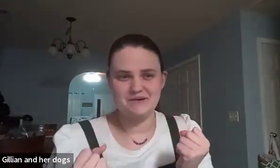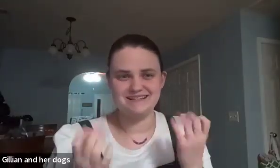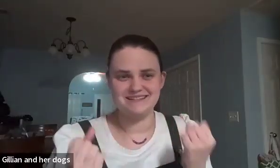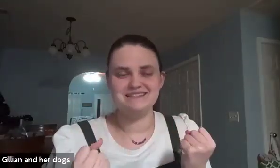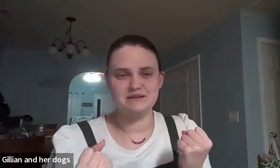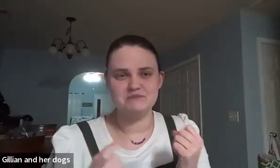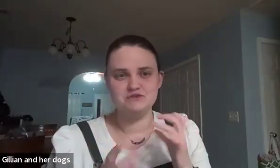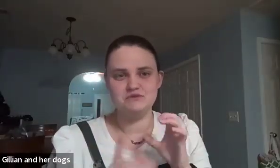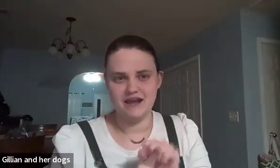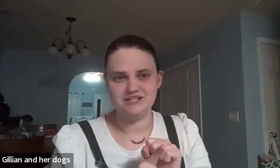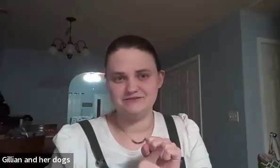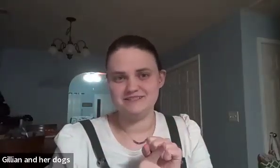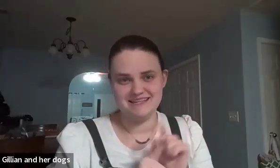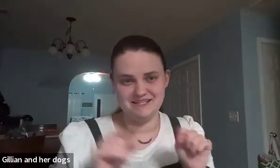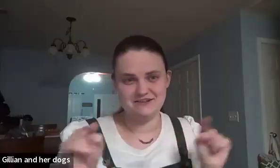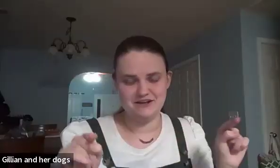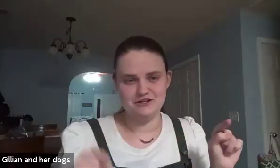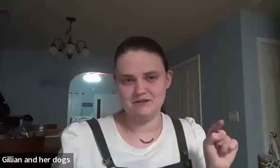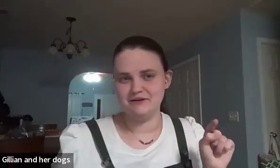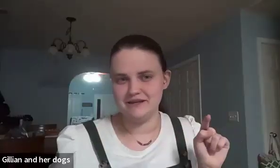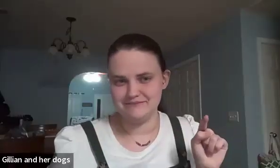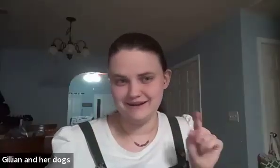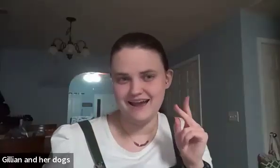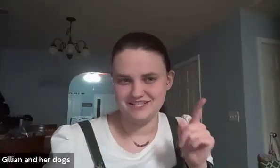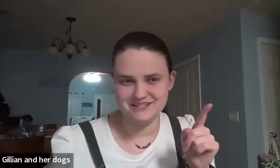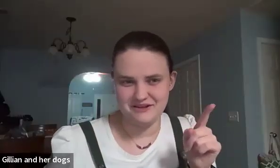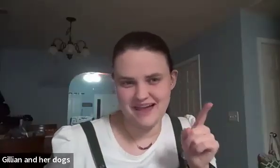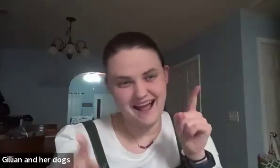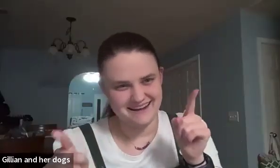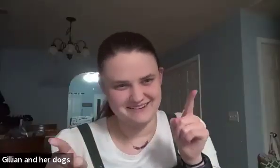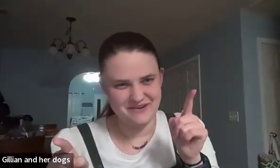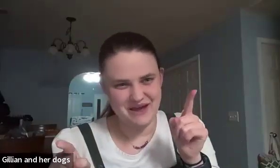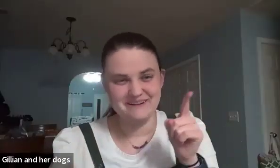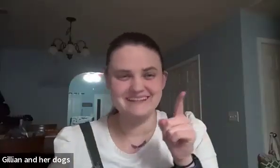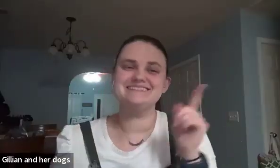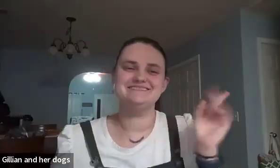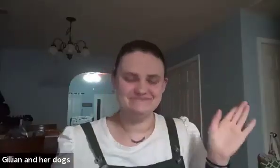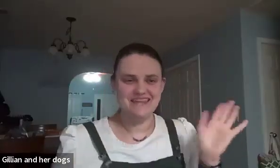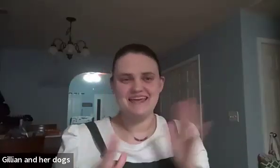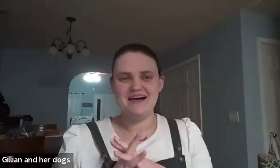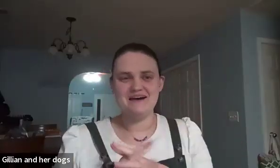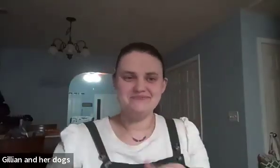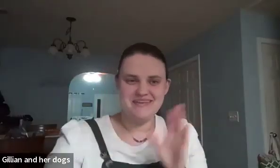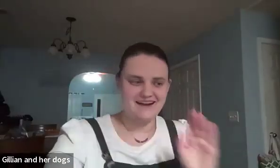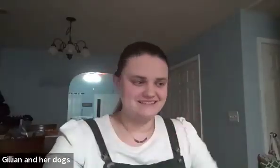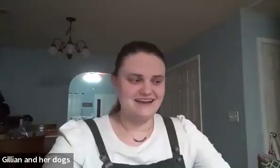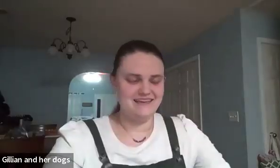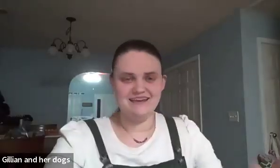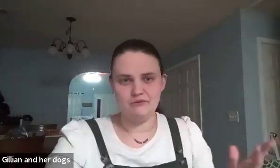to what I sign. Sometimes you will catch different signs here and there, and you could be like, wait a minute, I just saw that. I now know what that one is. But yeah, because I can't help